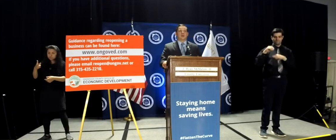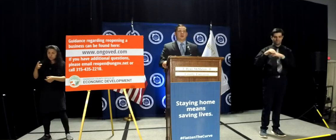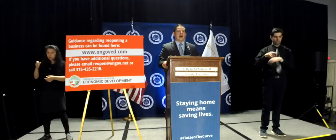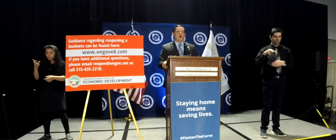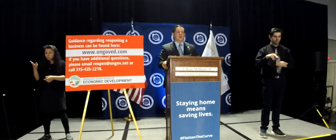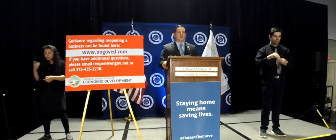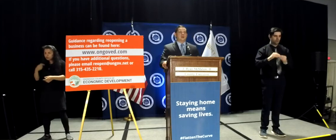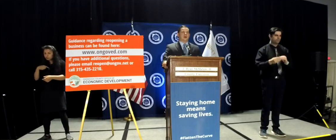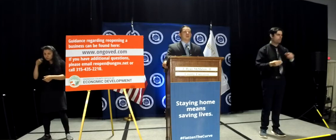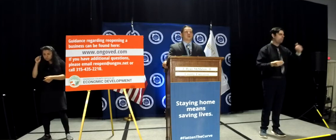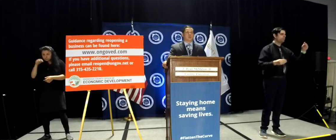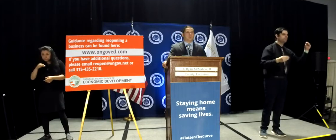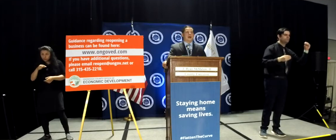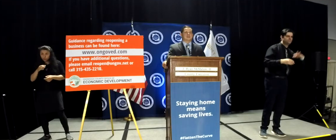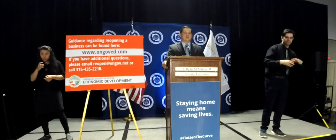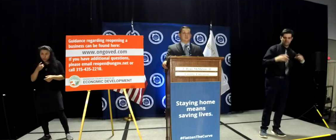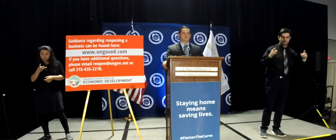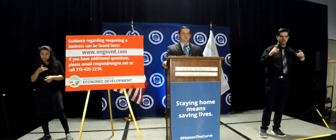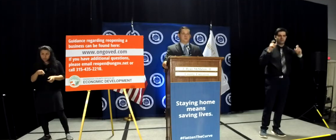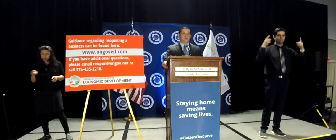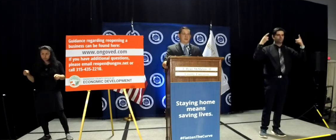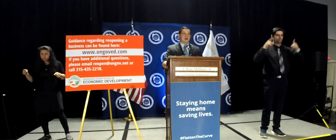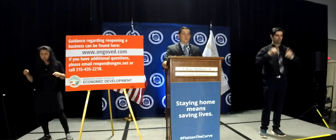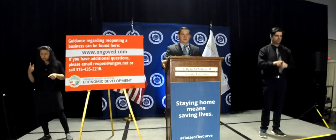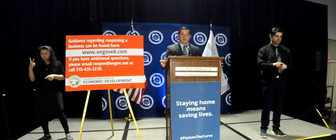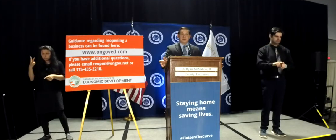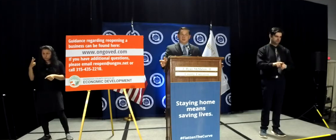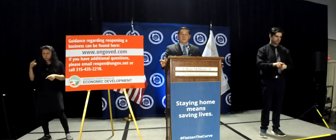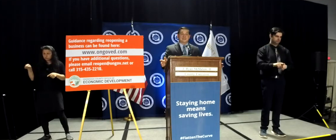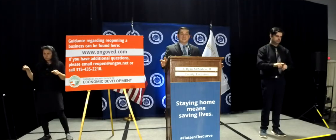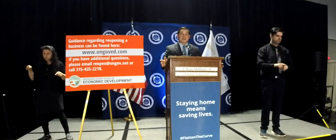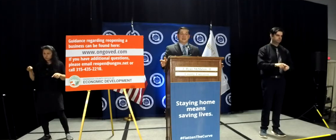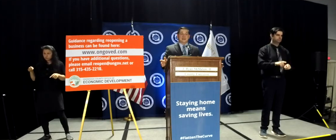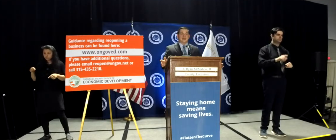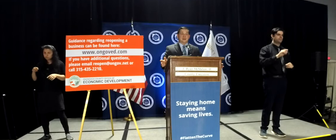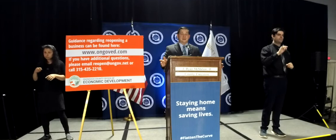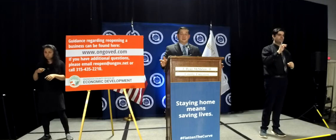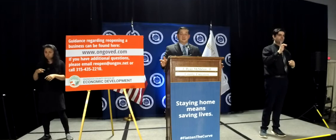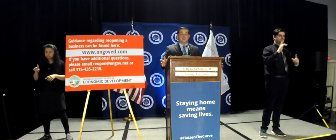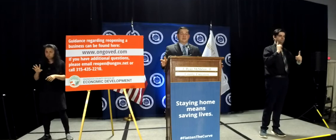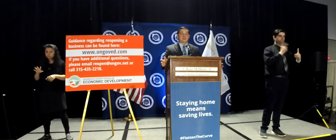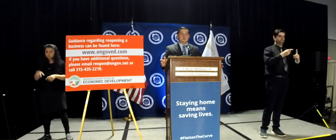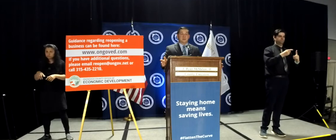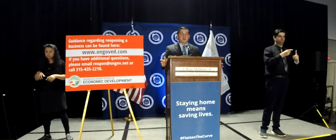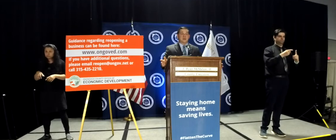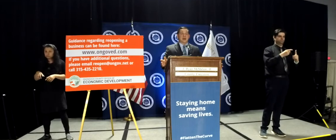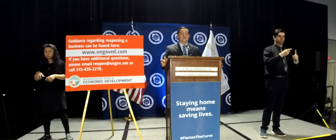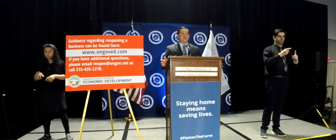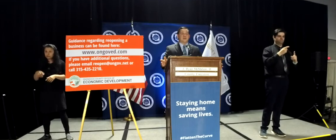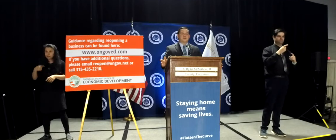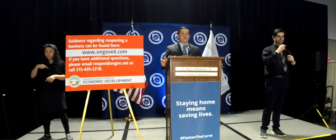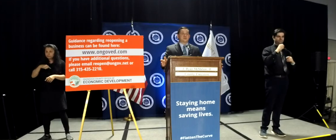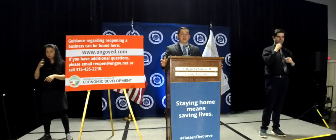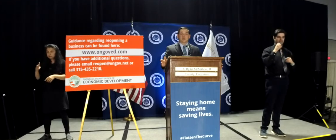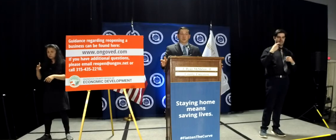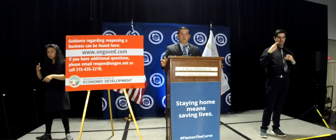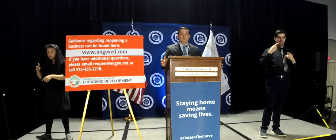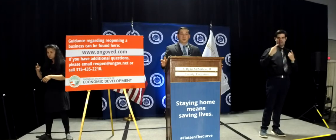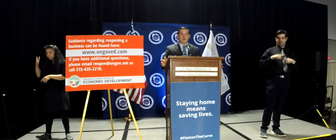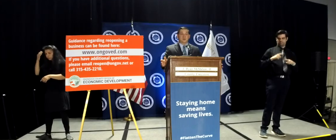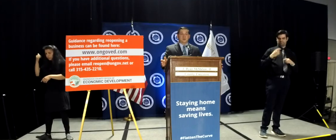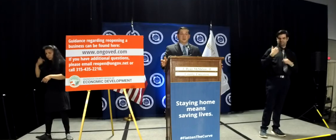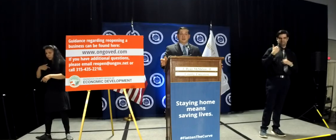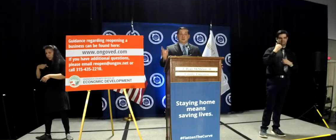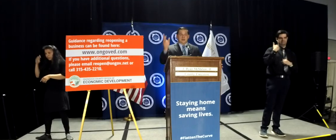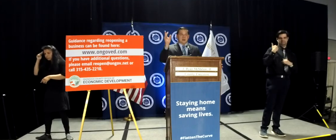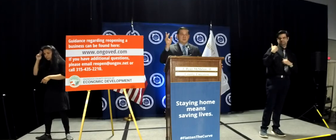3 now in our control room process. But that was the missing link. That's like me having a conversation with Dr.